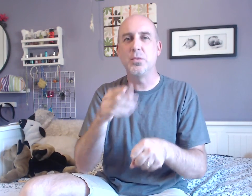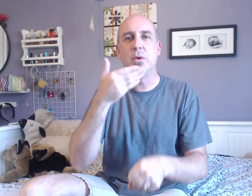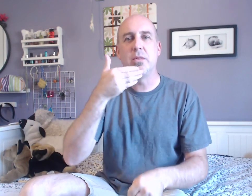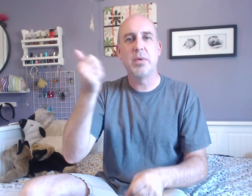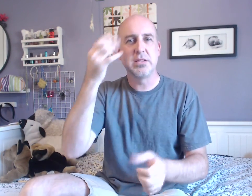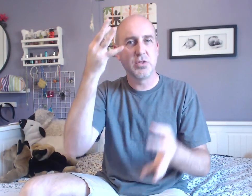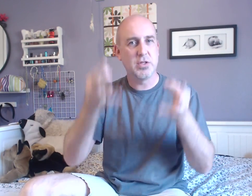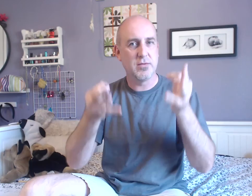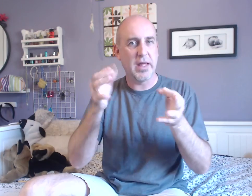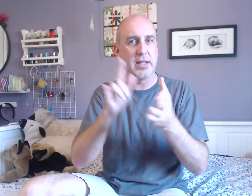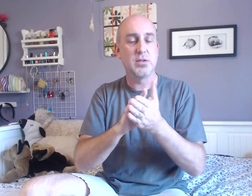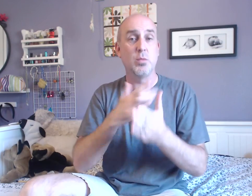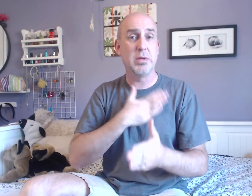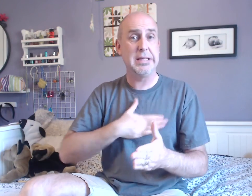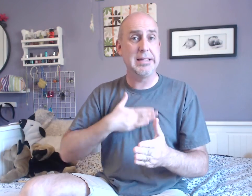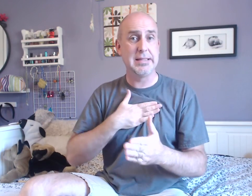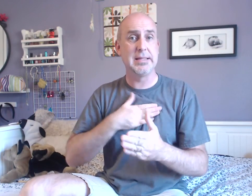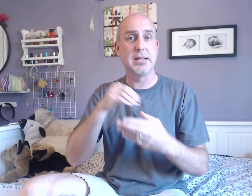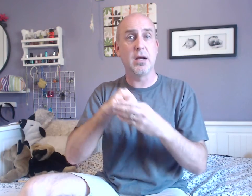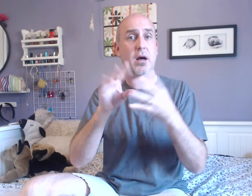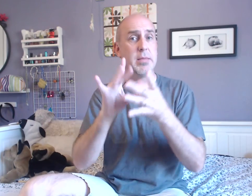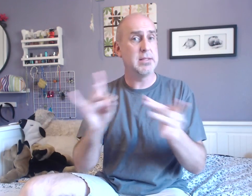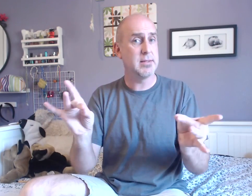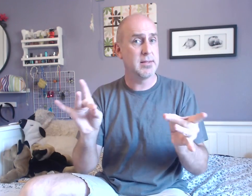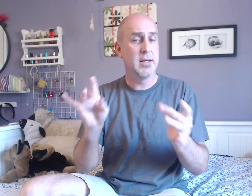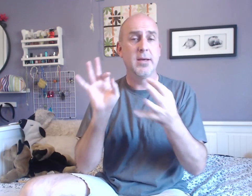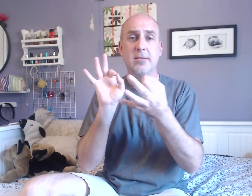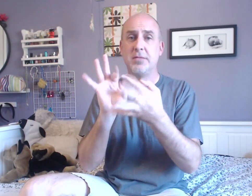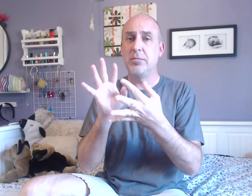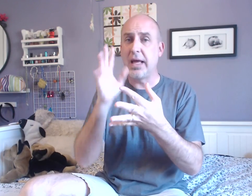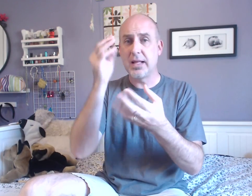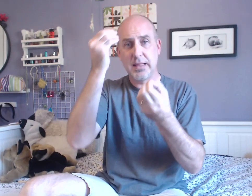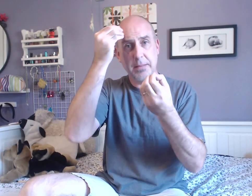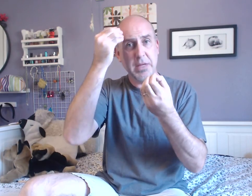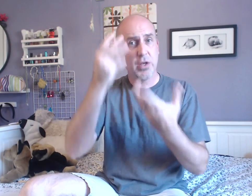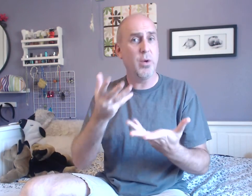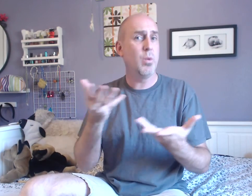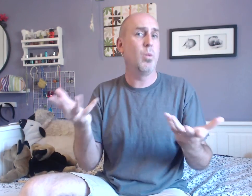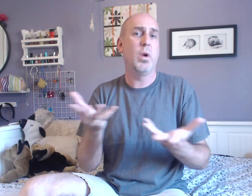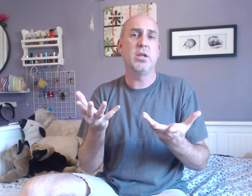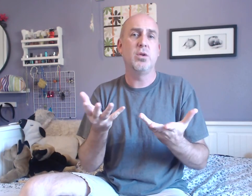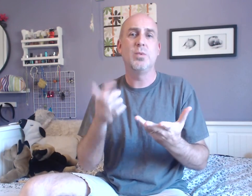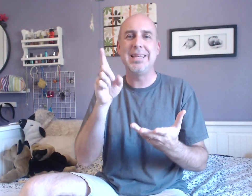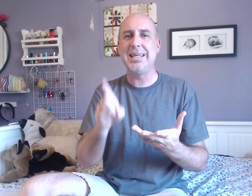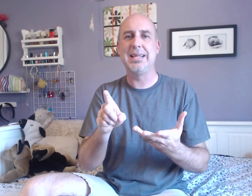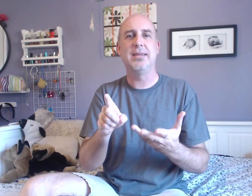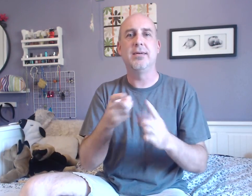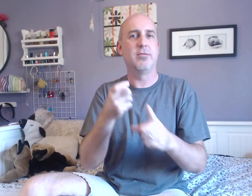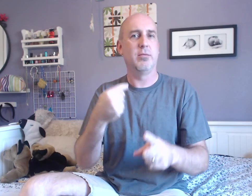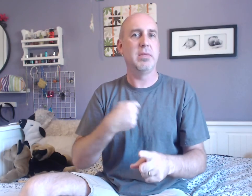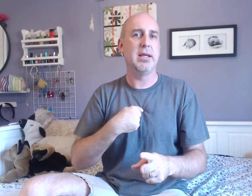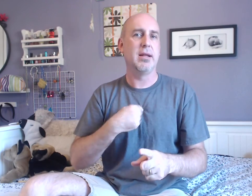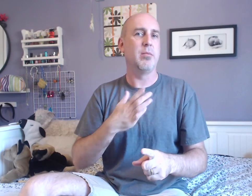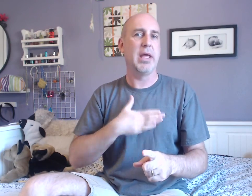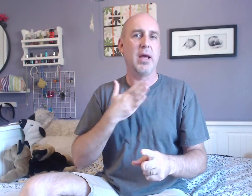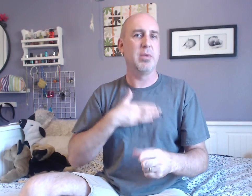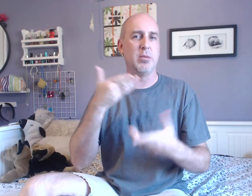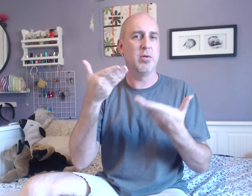are the best judge of that. So please, in the comments, feedback, let me know what you need from me, and I'll be happy to provide